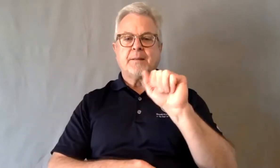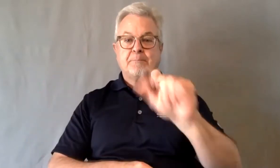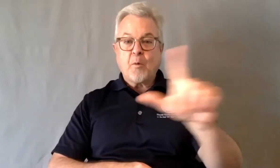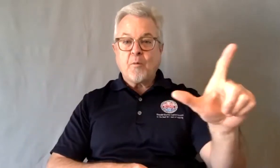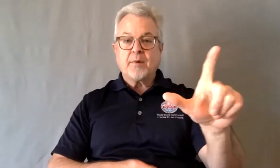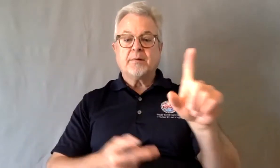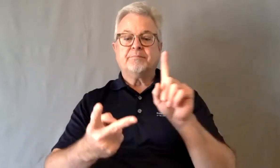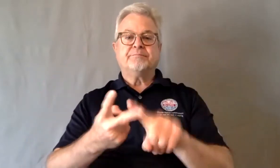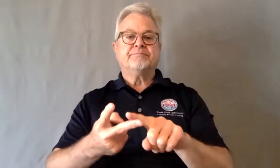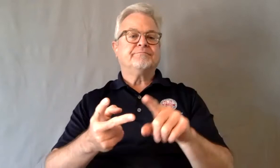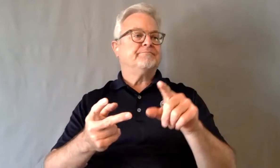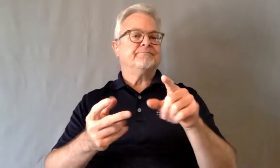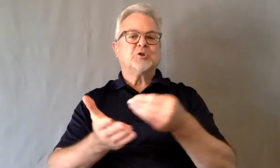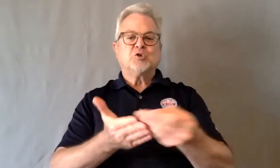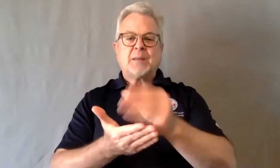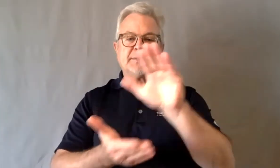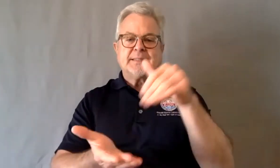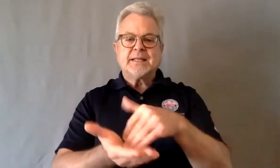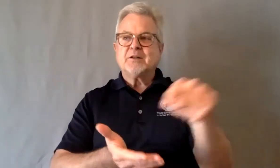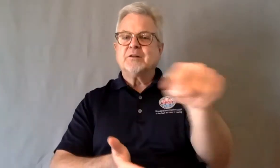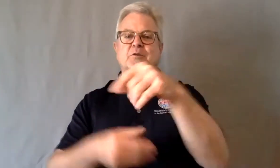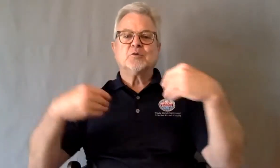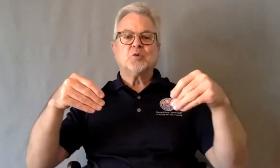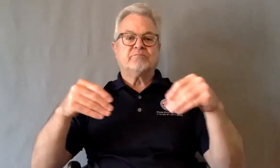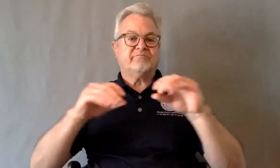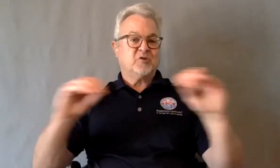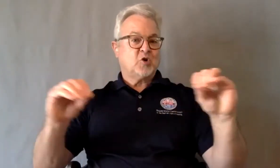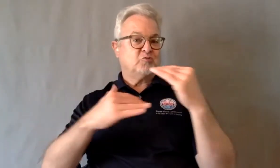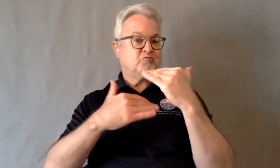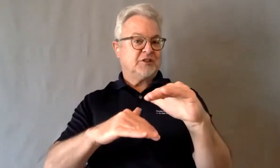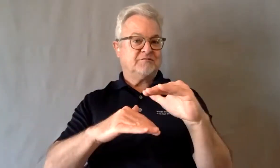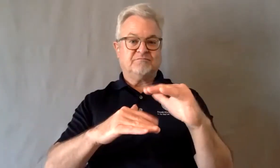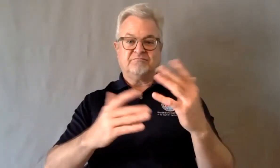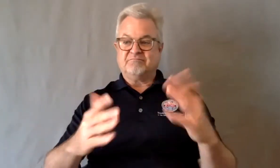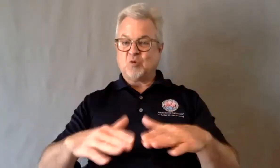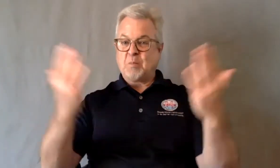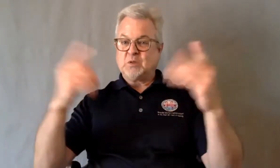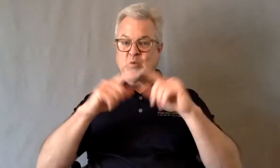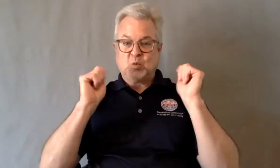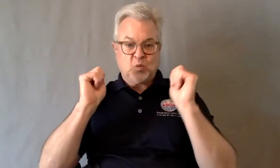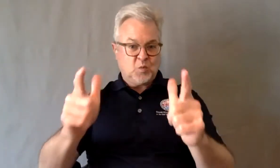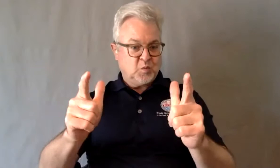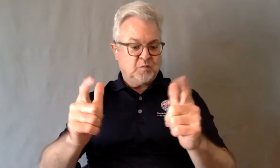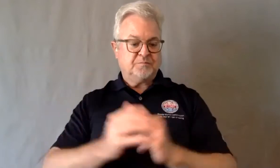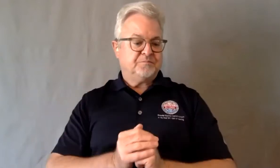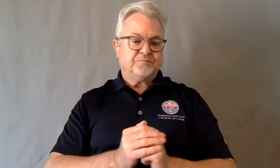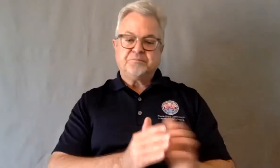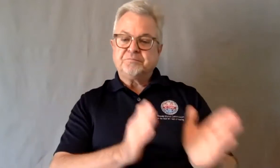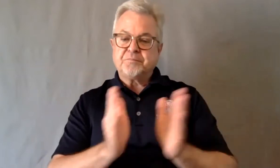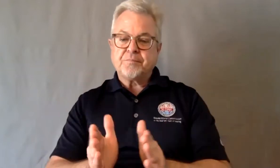Retail stores, malls, shopping centers, all those types of stores no longer have restrictions. They're open